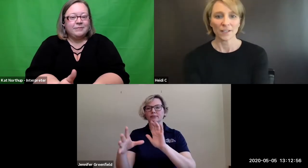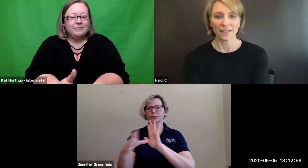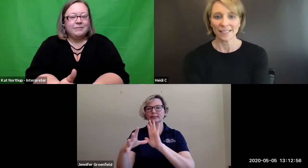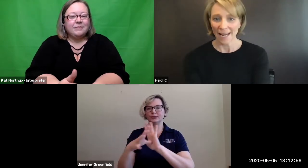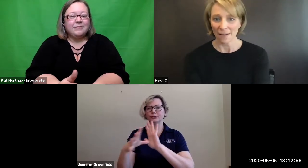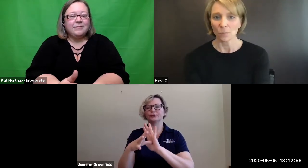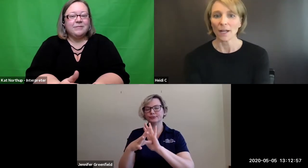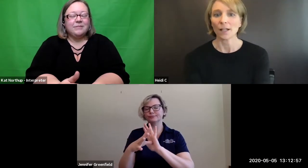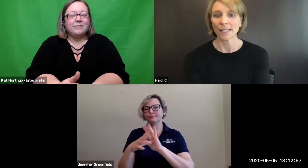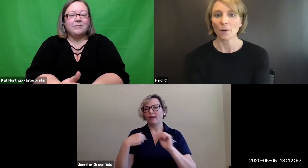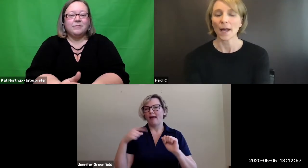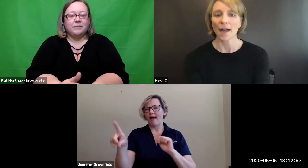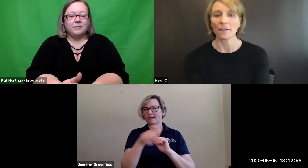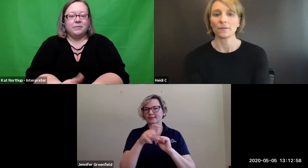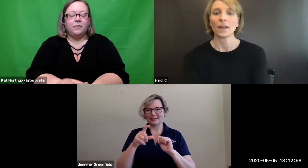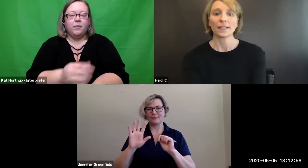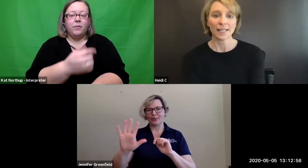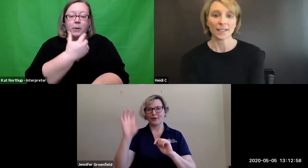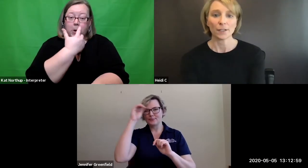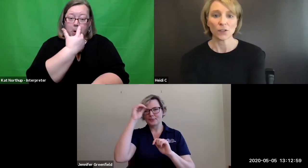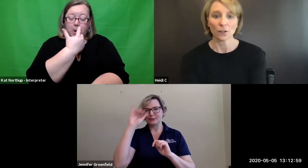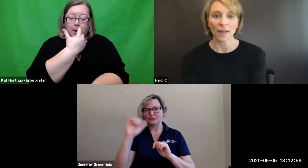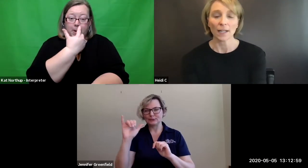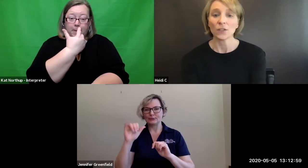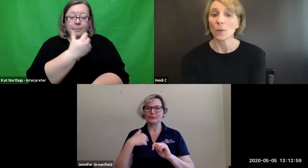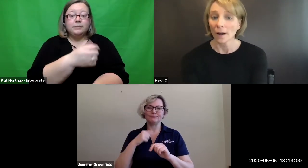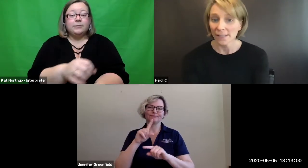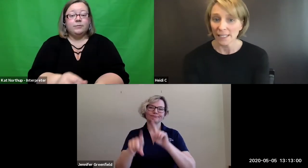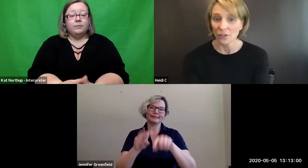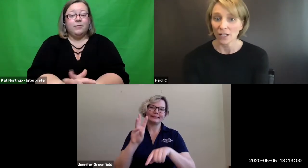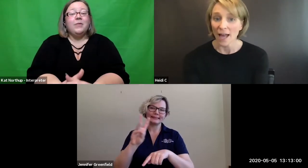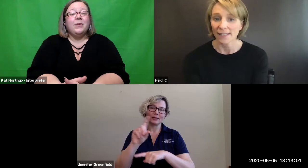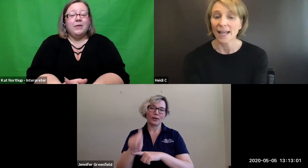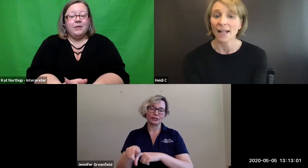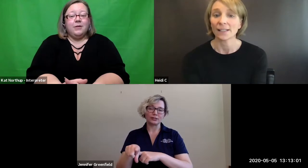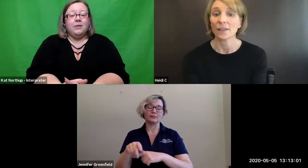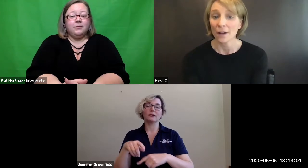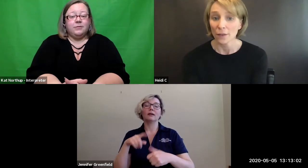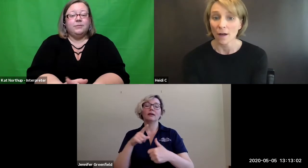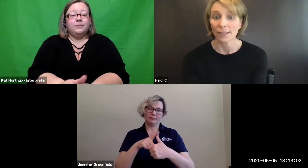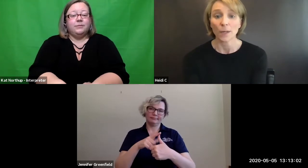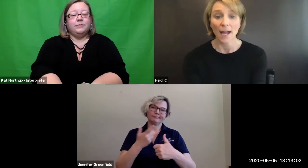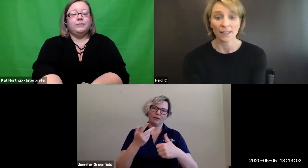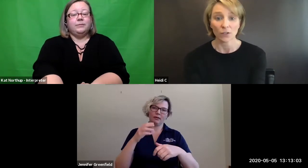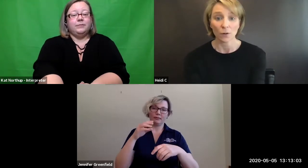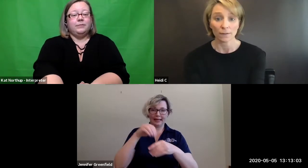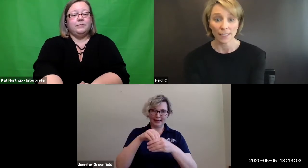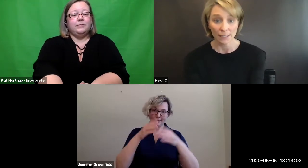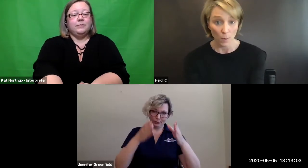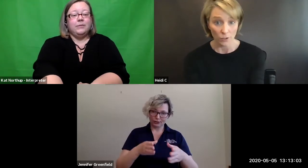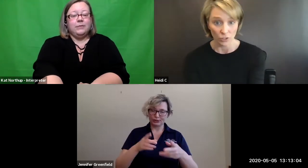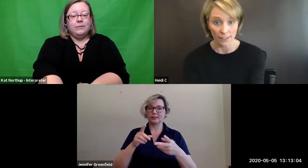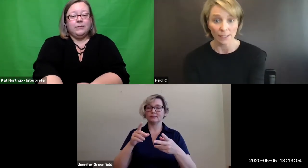We have done the same. We also have sent out a survey to our senior class to ask their thoughts. We asked a total of